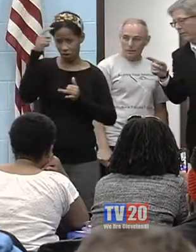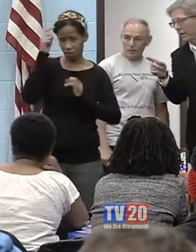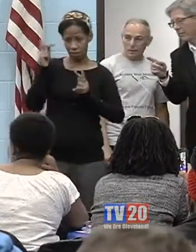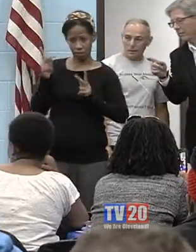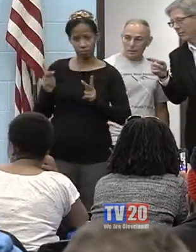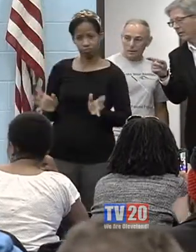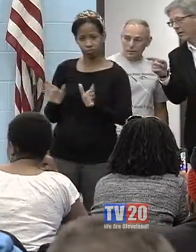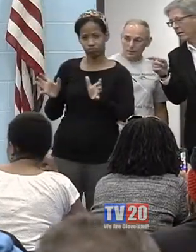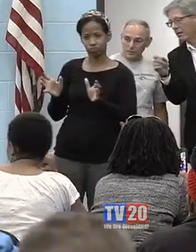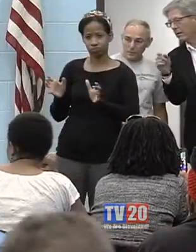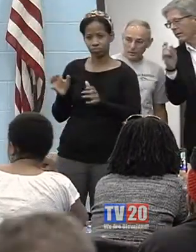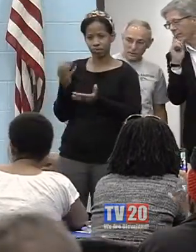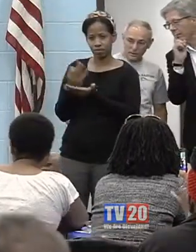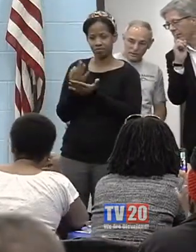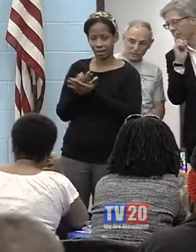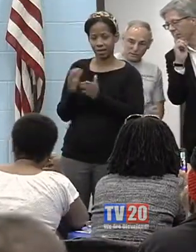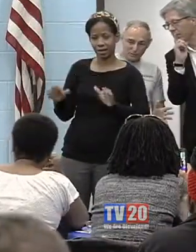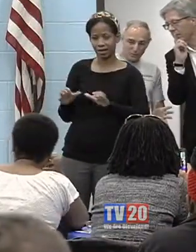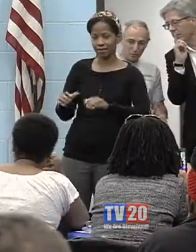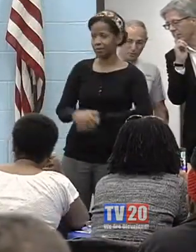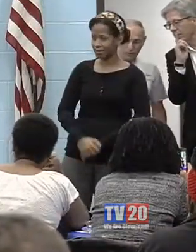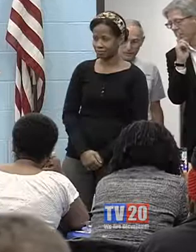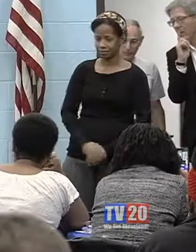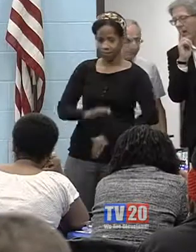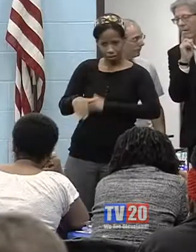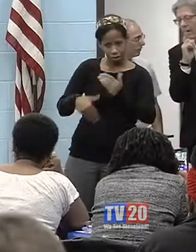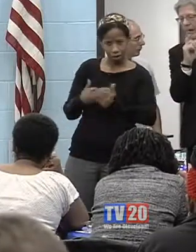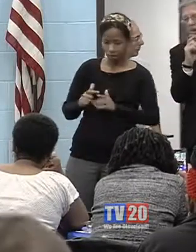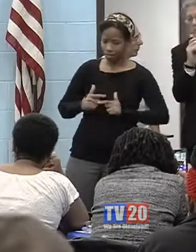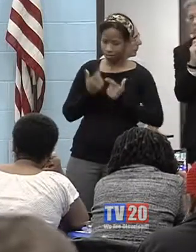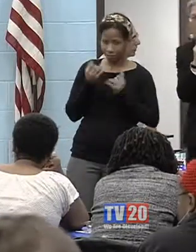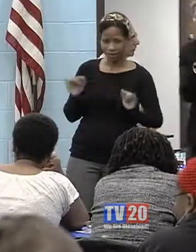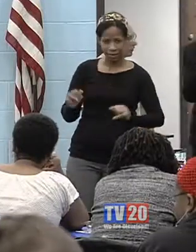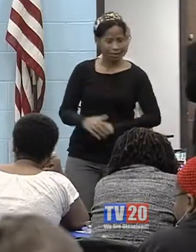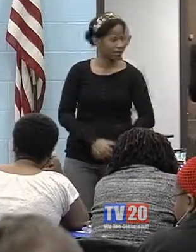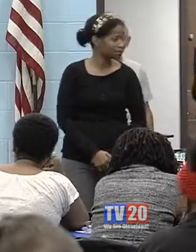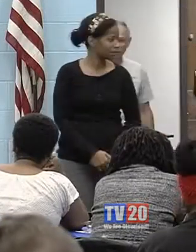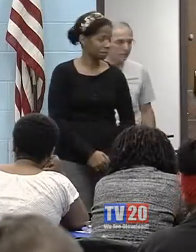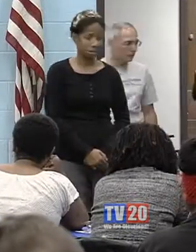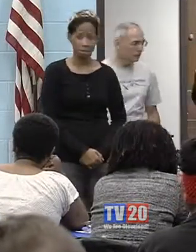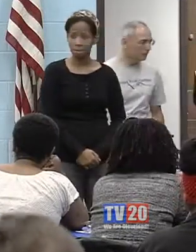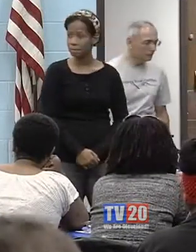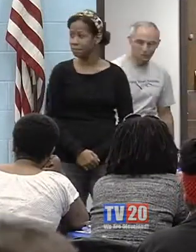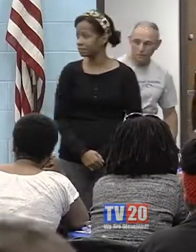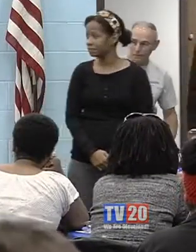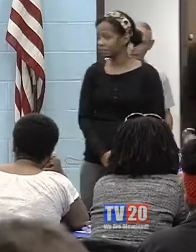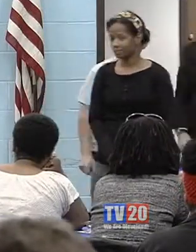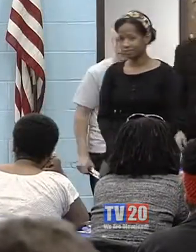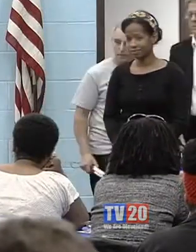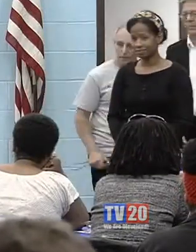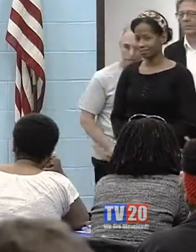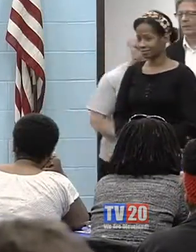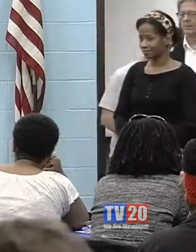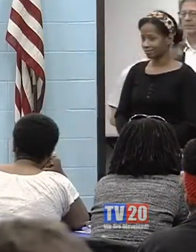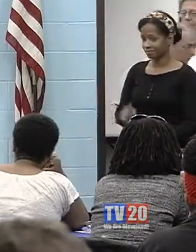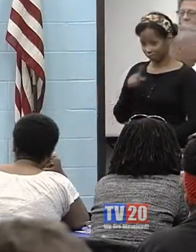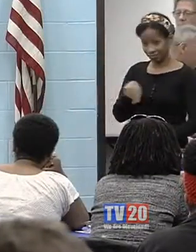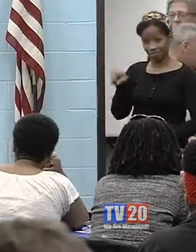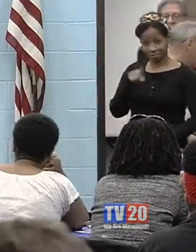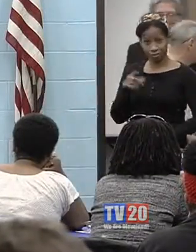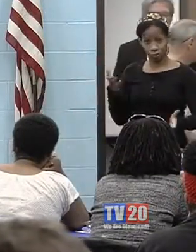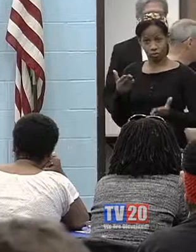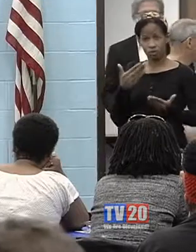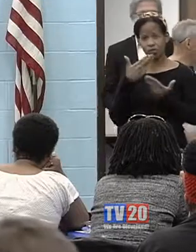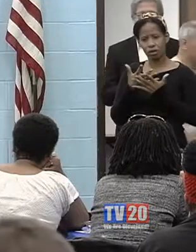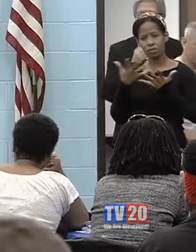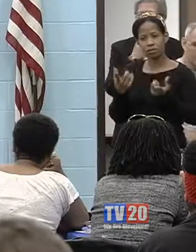up and finance these activities so people can all live independently and fully. But that's what we're up against, and that's why your being here today is